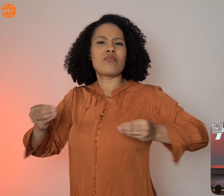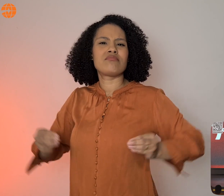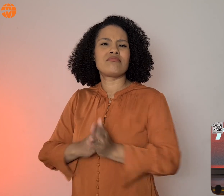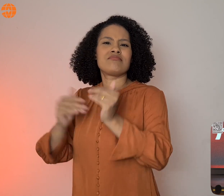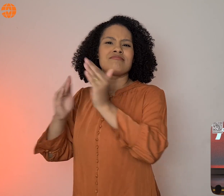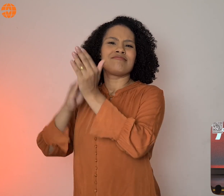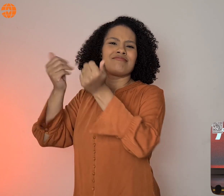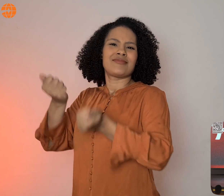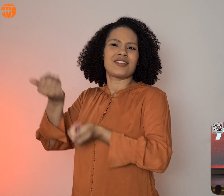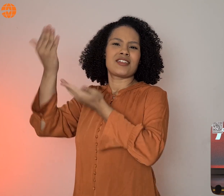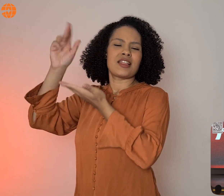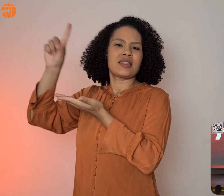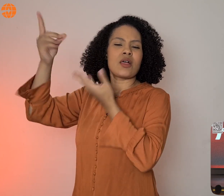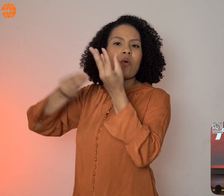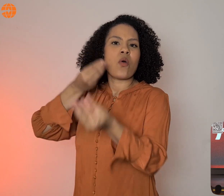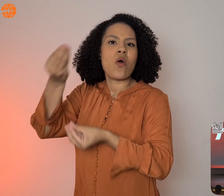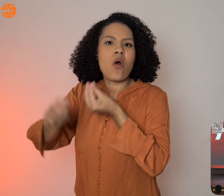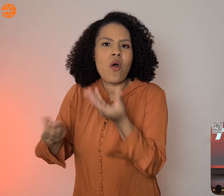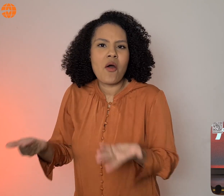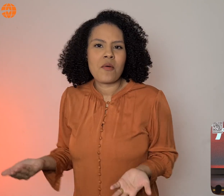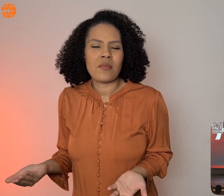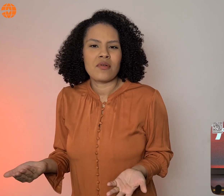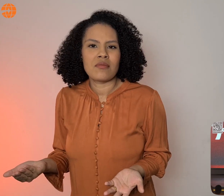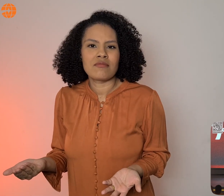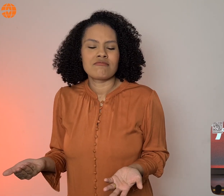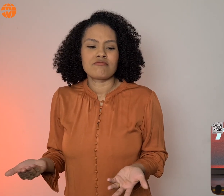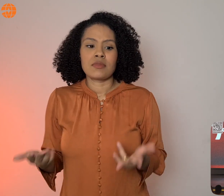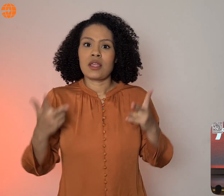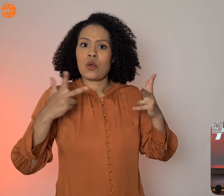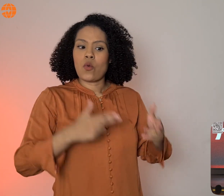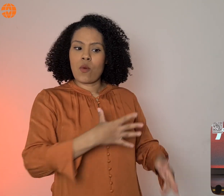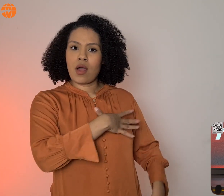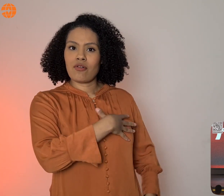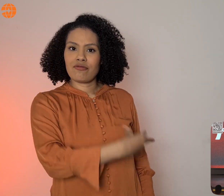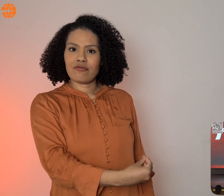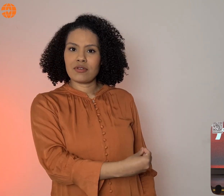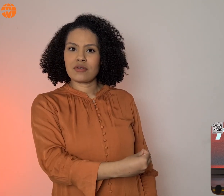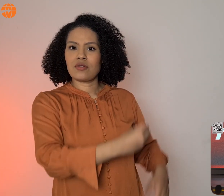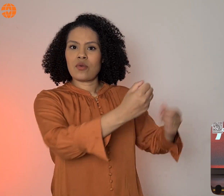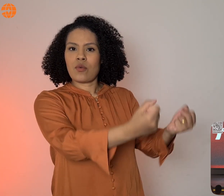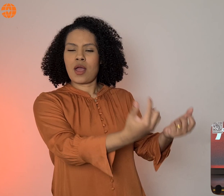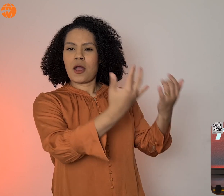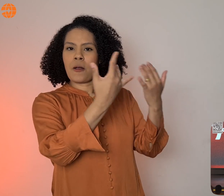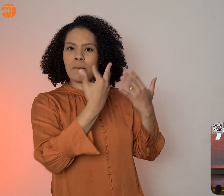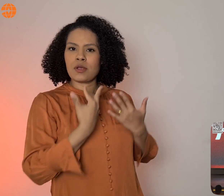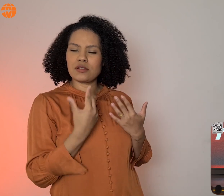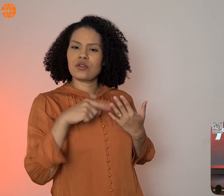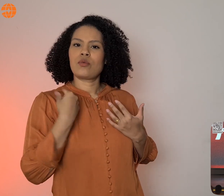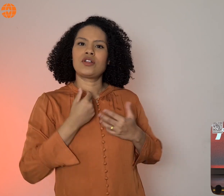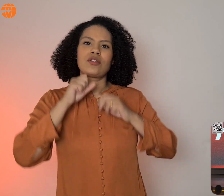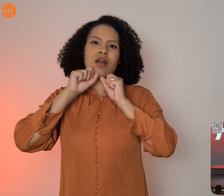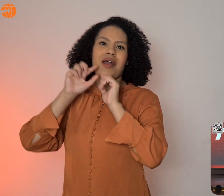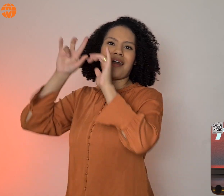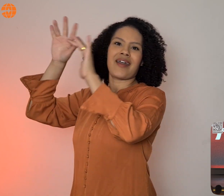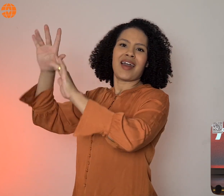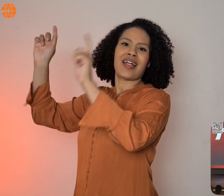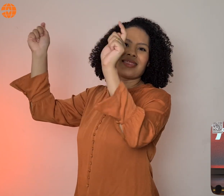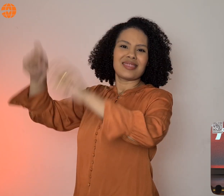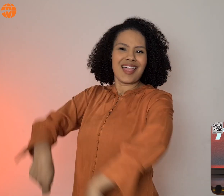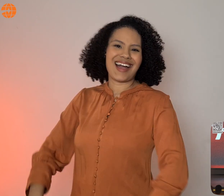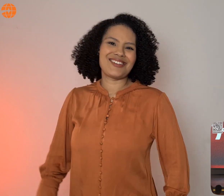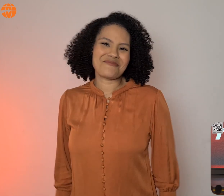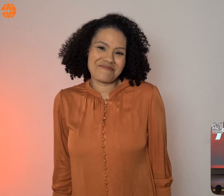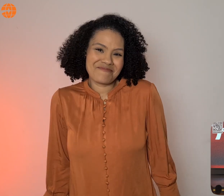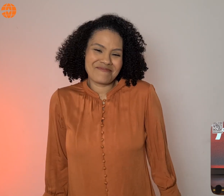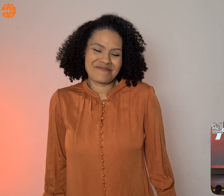Well, in the same way that our kids bless us. Da mesma forma que os nossos filhos nos You see, my abençoam. kids, when they were little, they didn't have the power